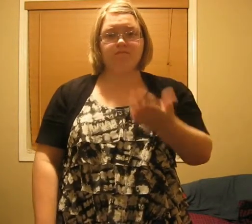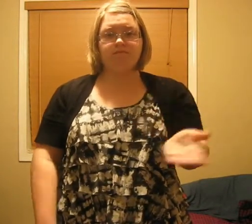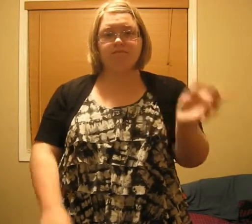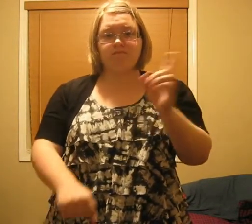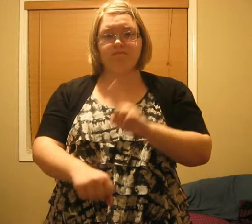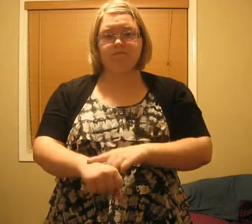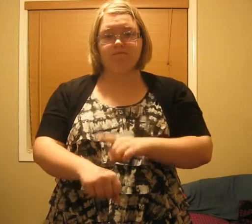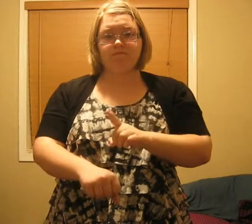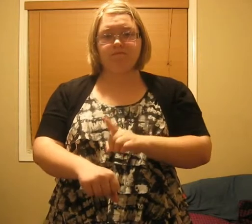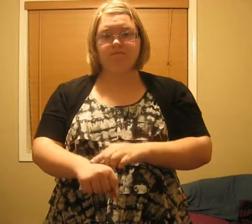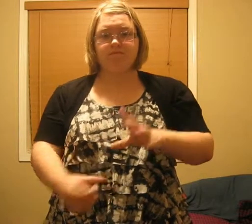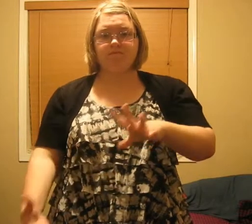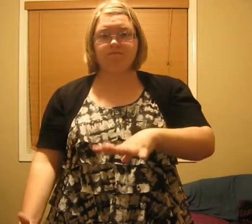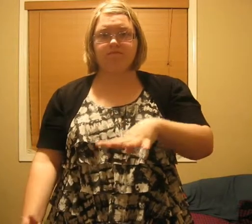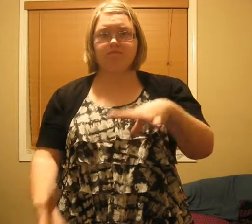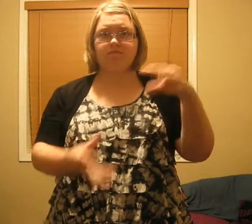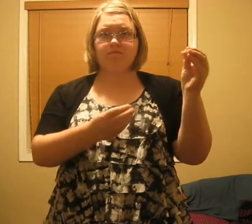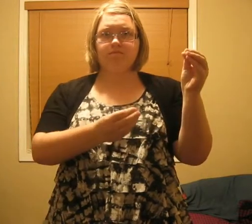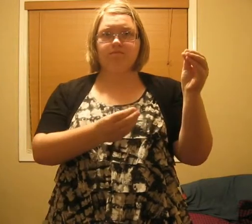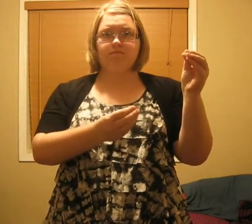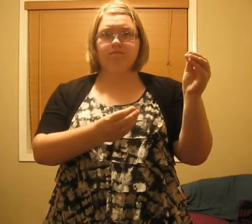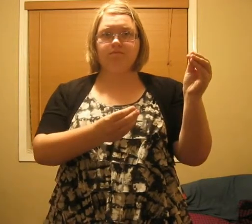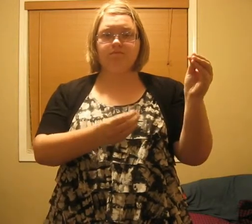when the music's gone